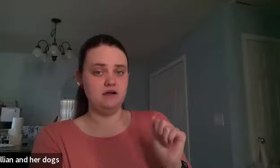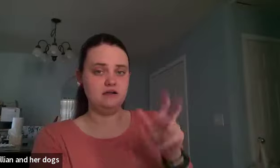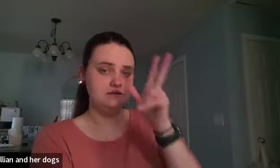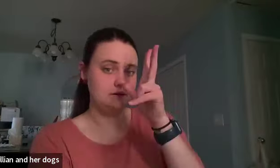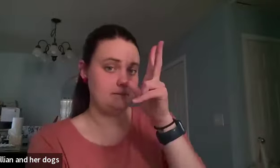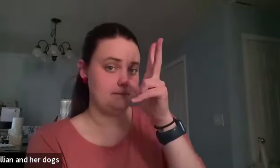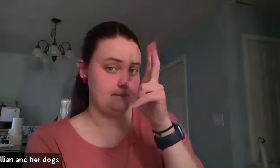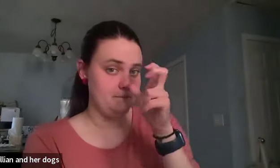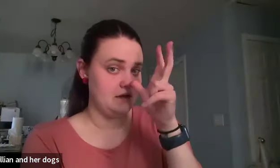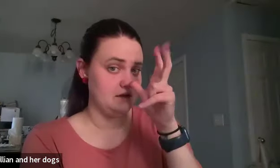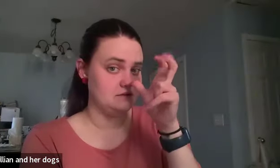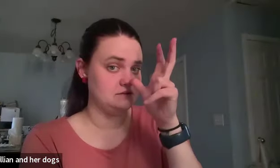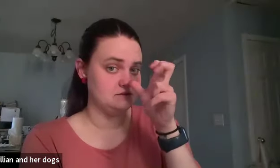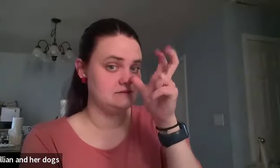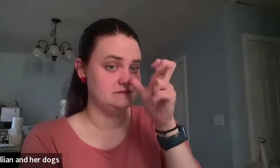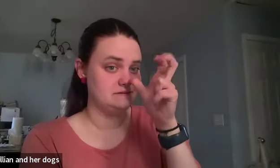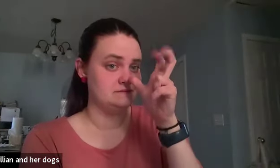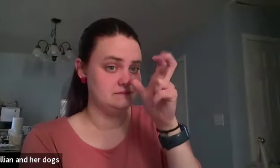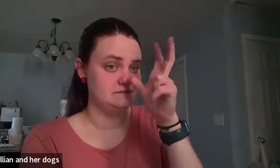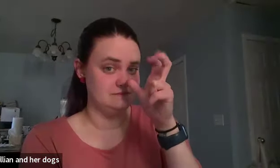Bug, bug.